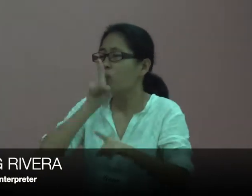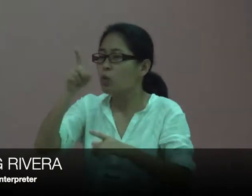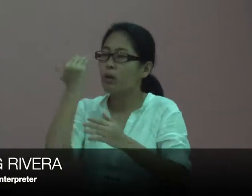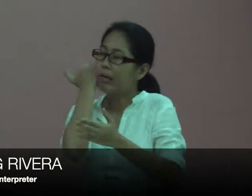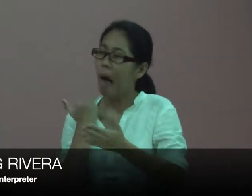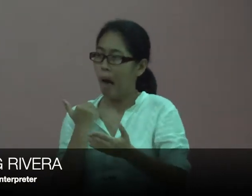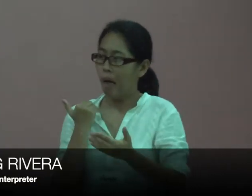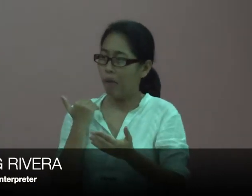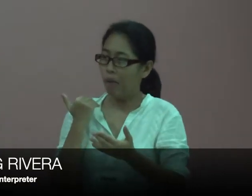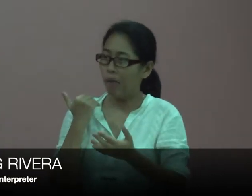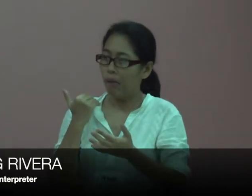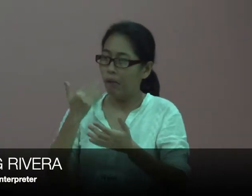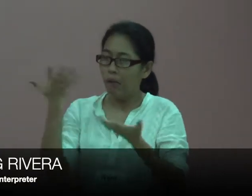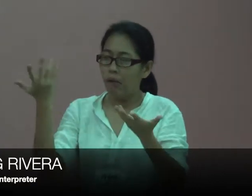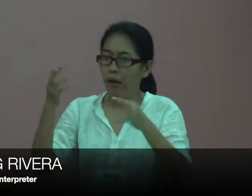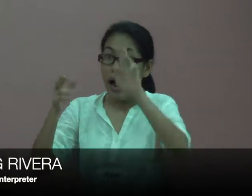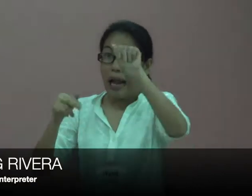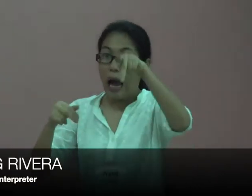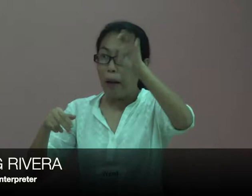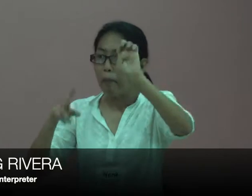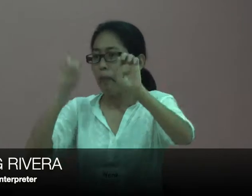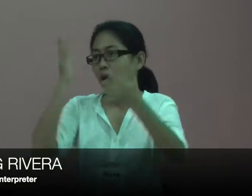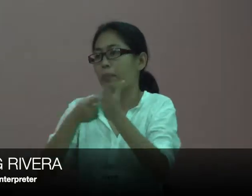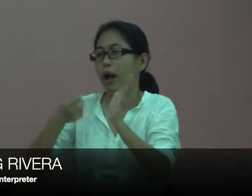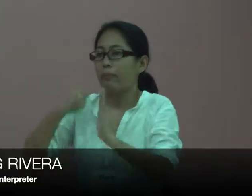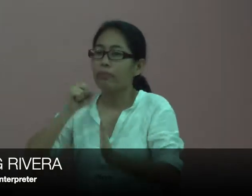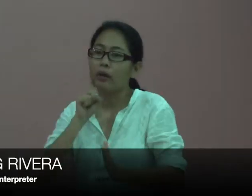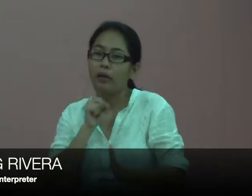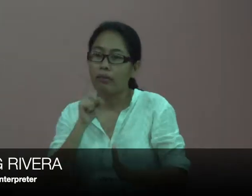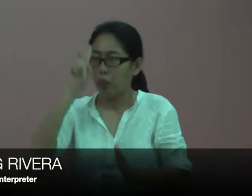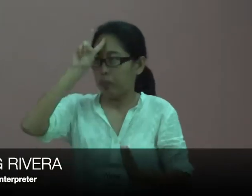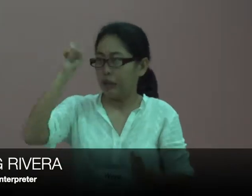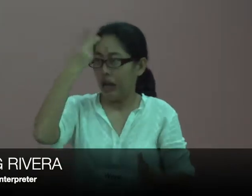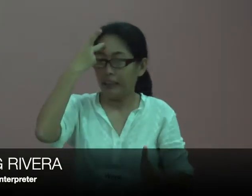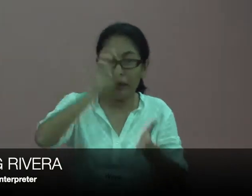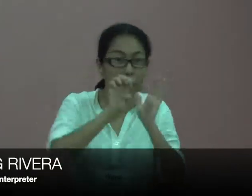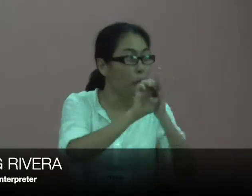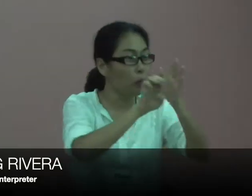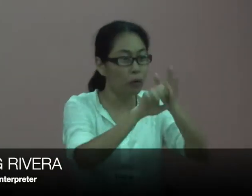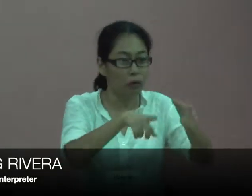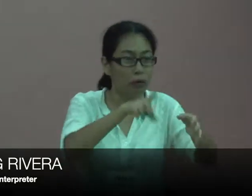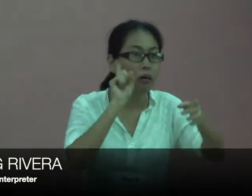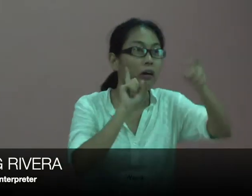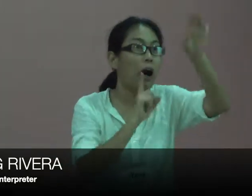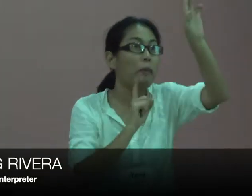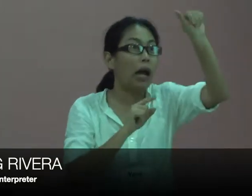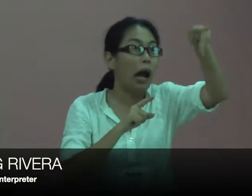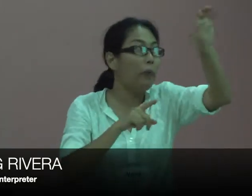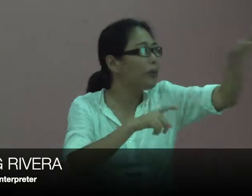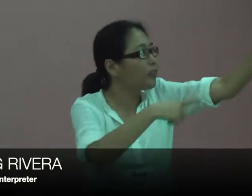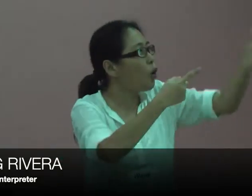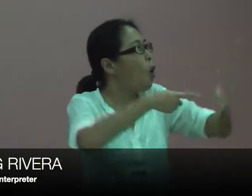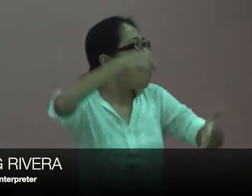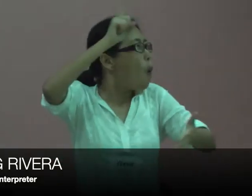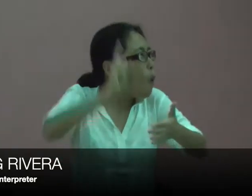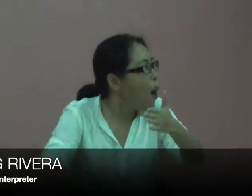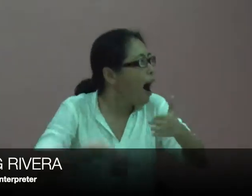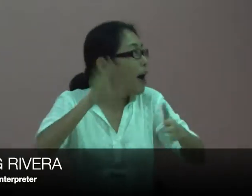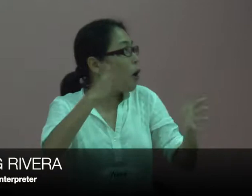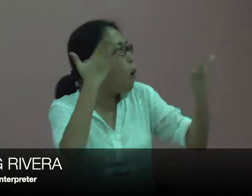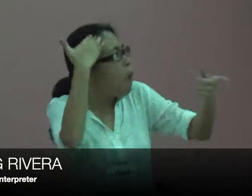sabi nga, kulang yung kakulangan. Sometimes yung deaf, no,